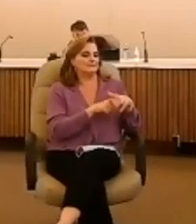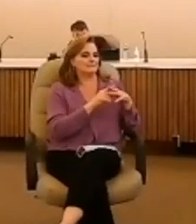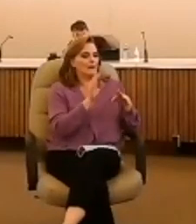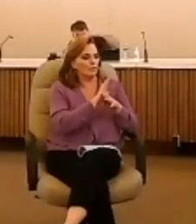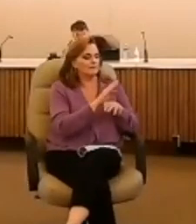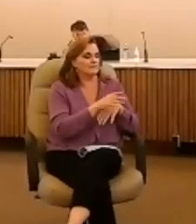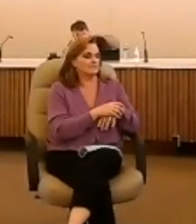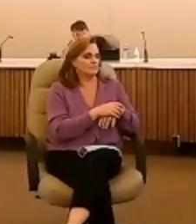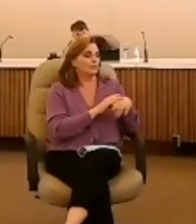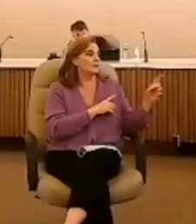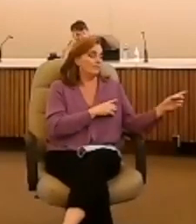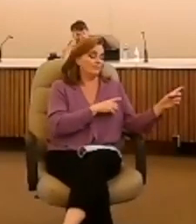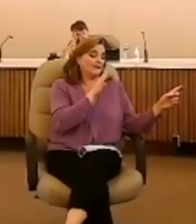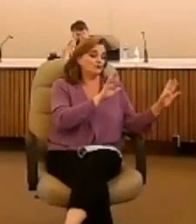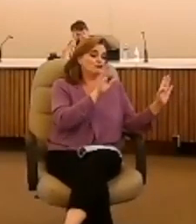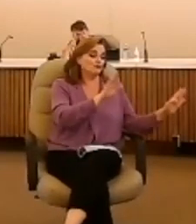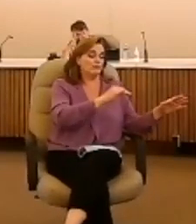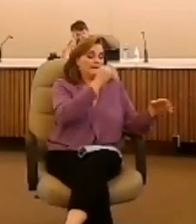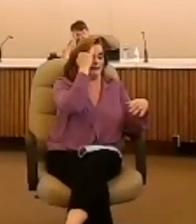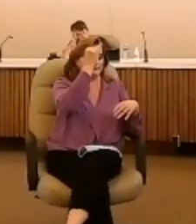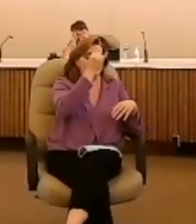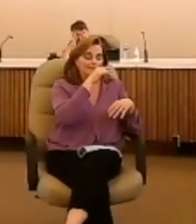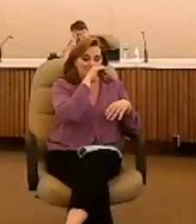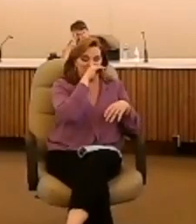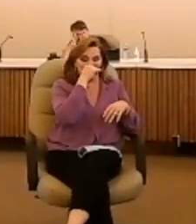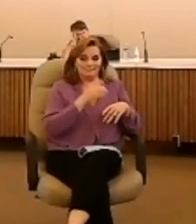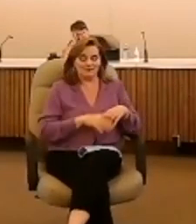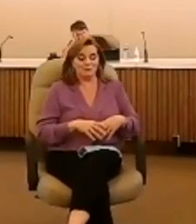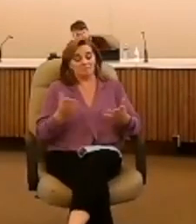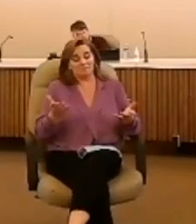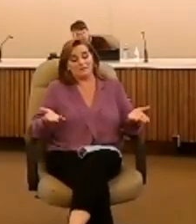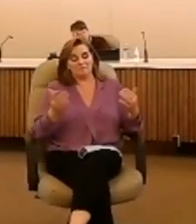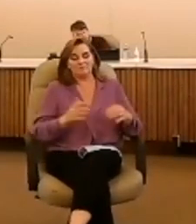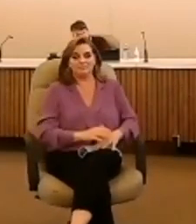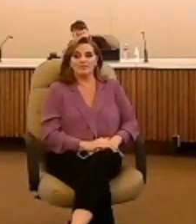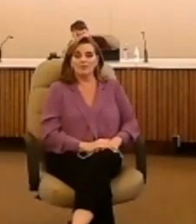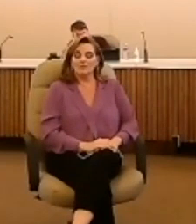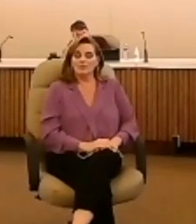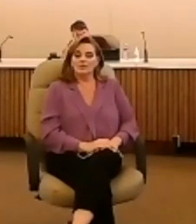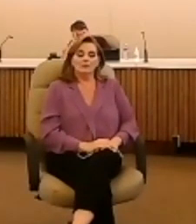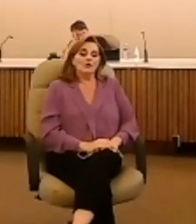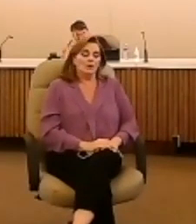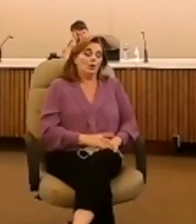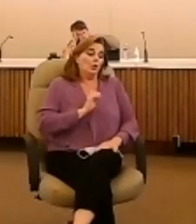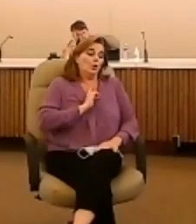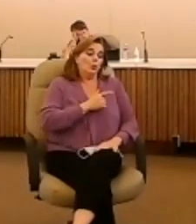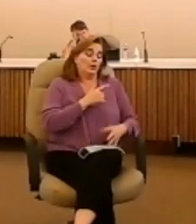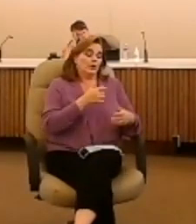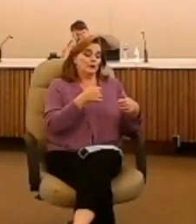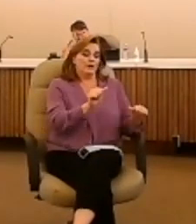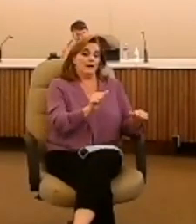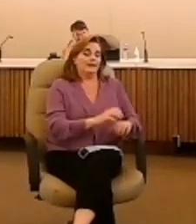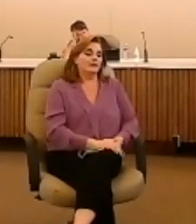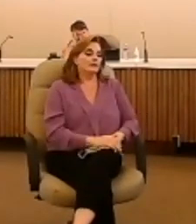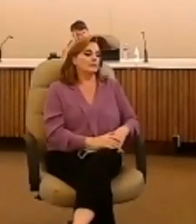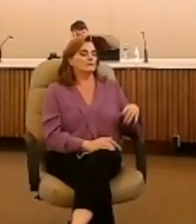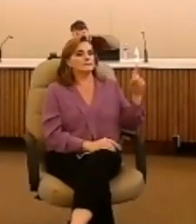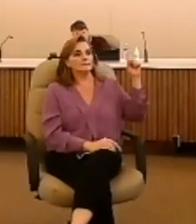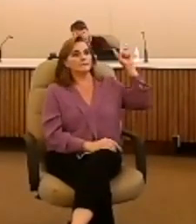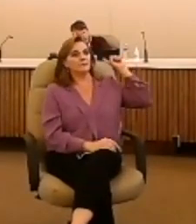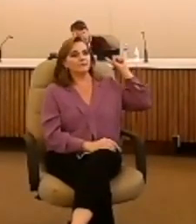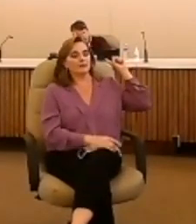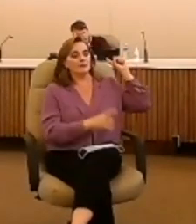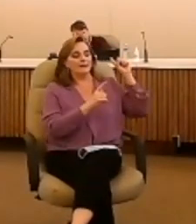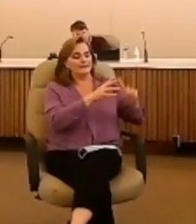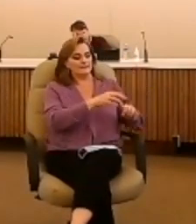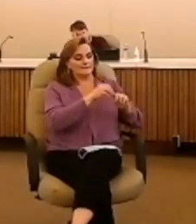coming. that's- That's a great idea. So that's what it is. Okay. So we're Well, good gonna, for you. we're gonna give it a shot. You know? Right. Don, is this a special permit